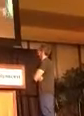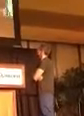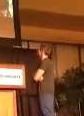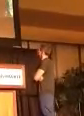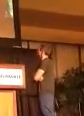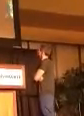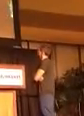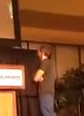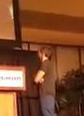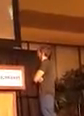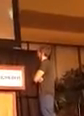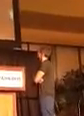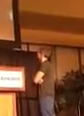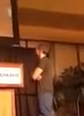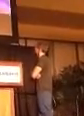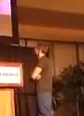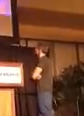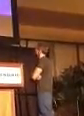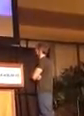from me.